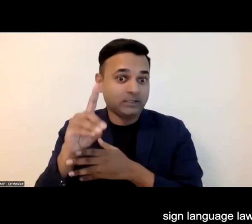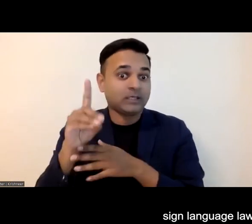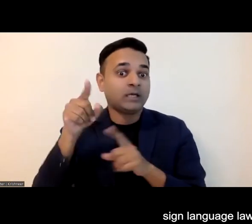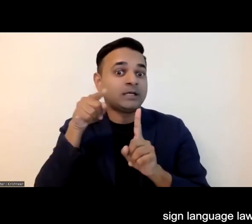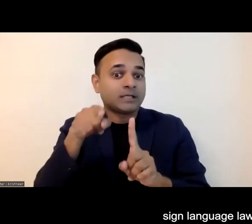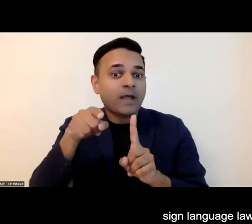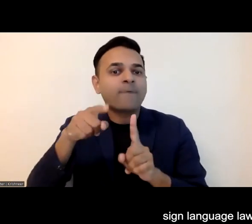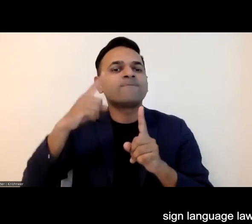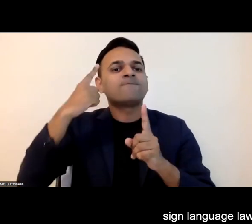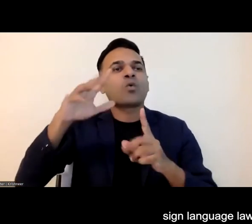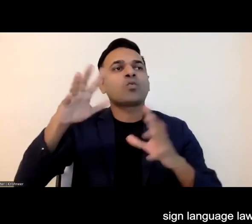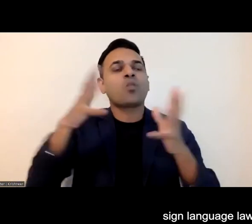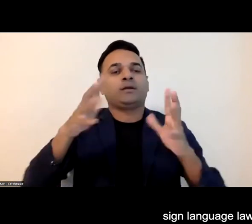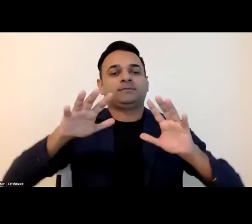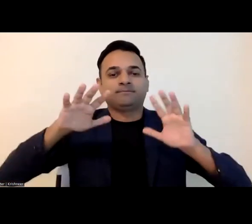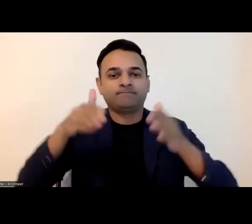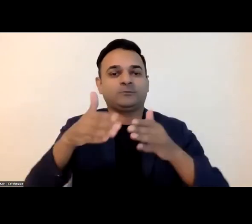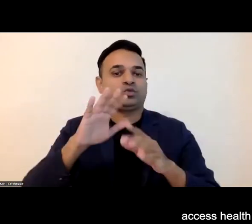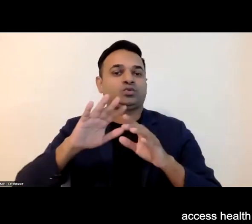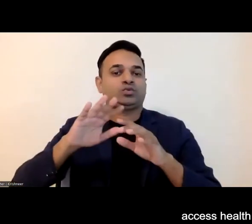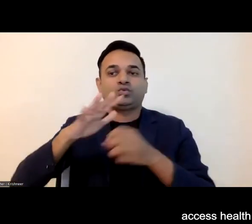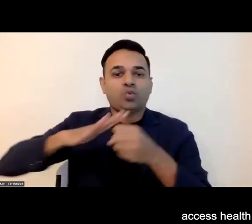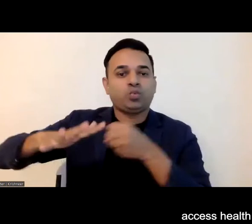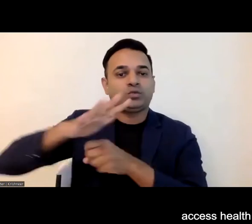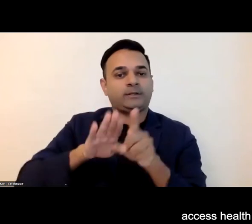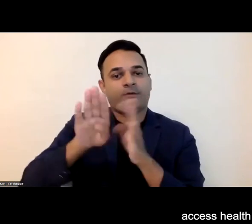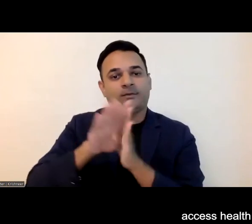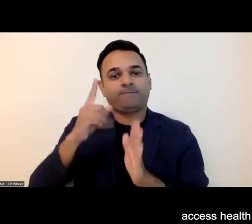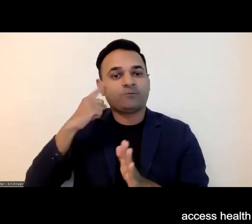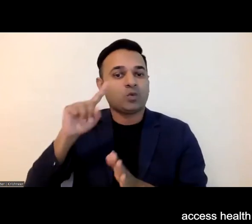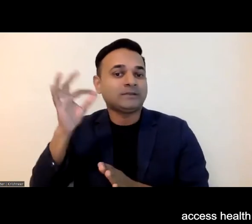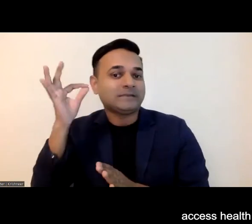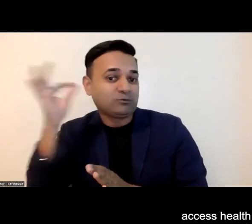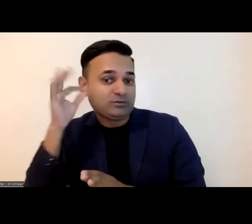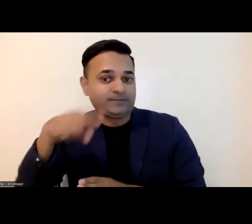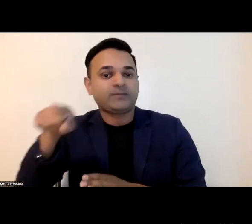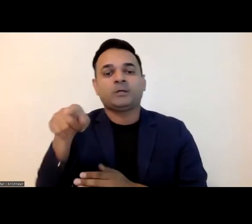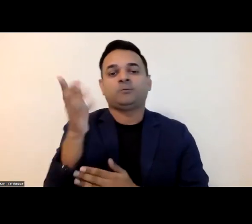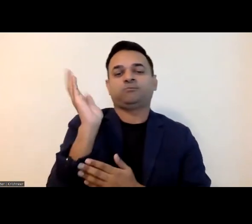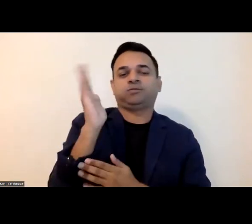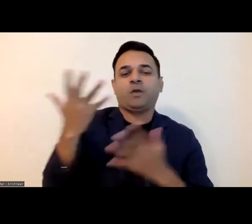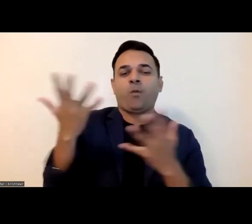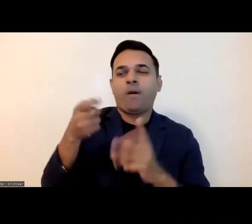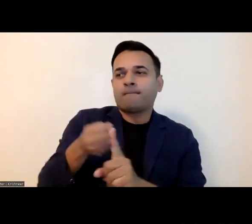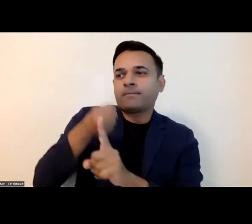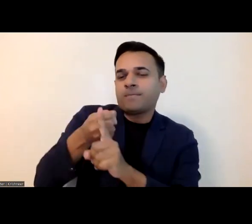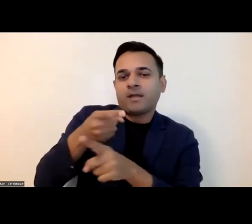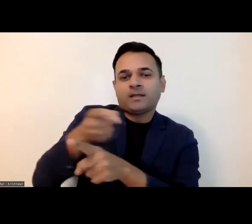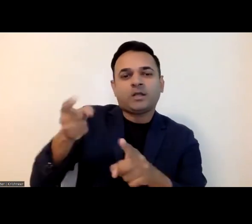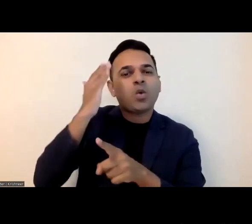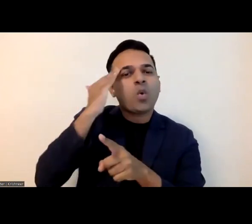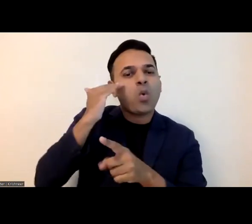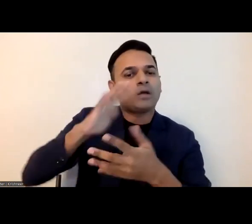when people with hearing impairment access health services, for example, when they visit to hospitals or